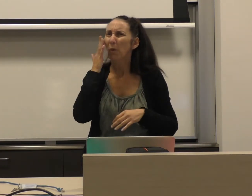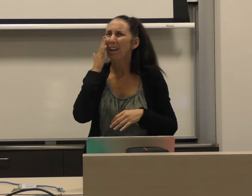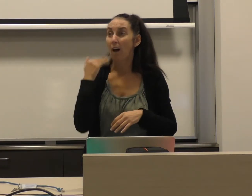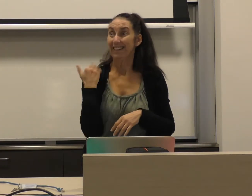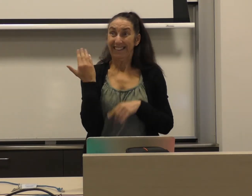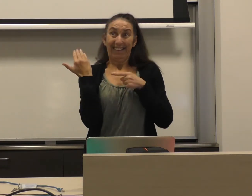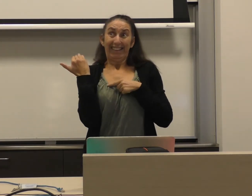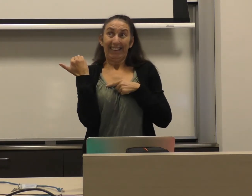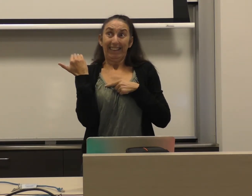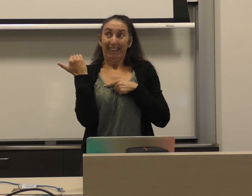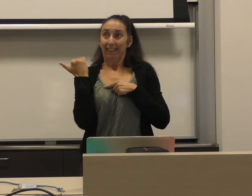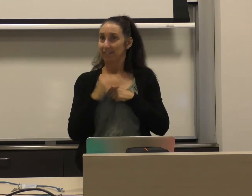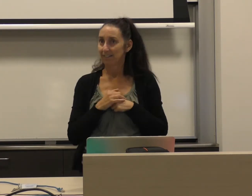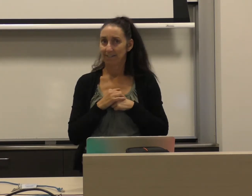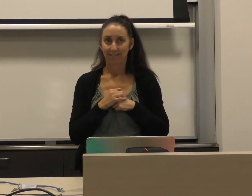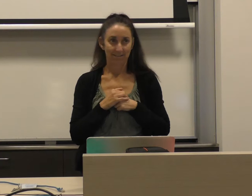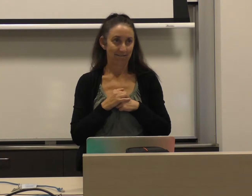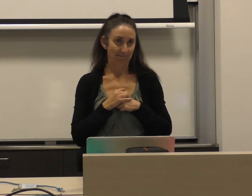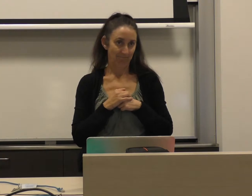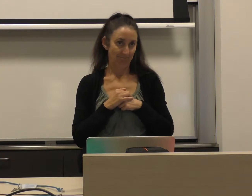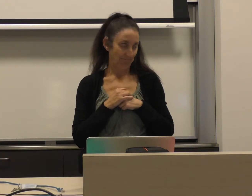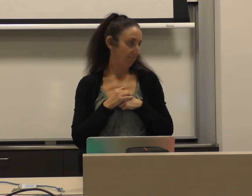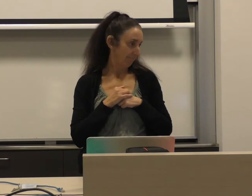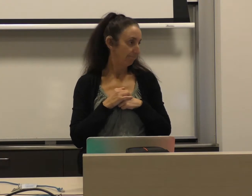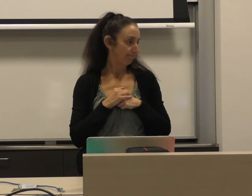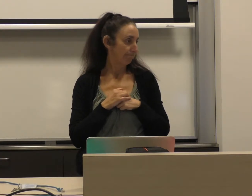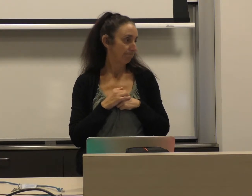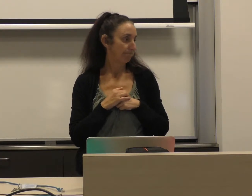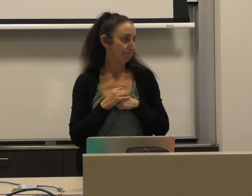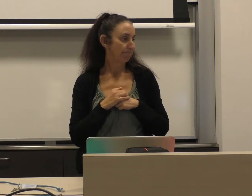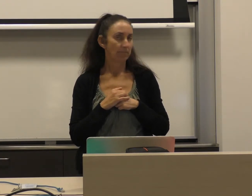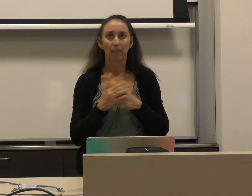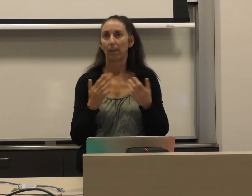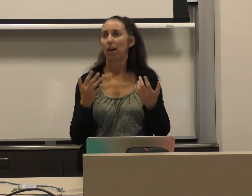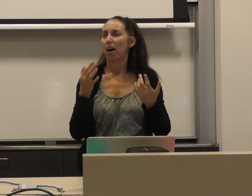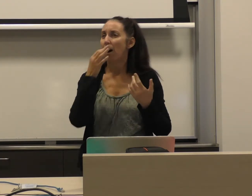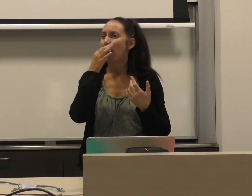So if you were to ask someone, when did that happen? And they said, it's just happened.